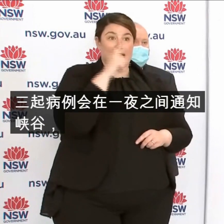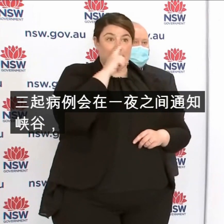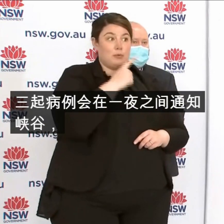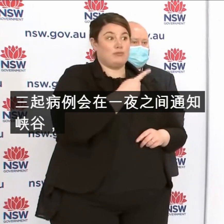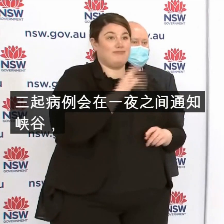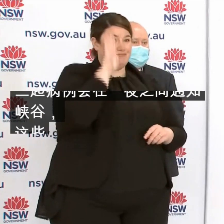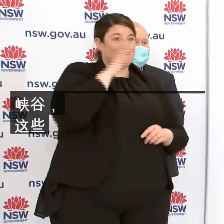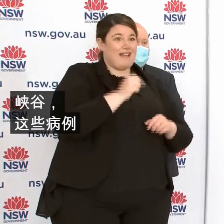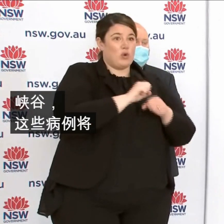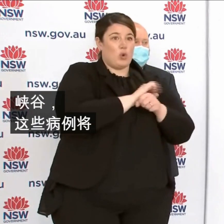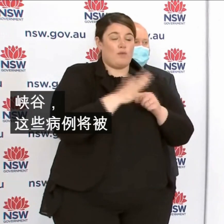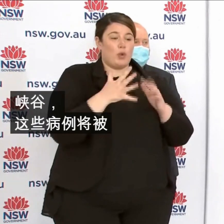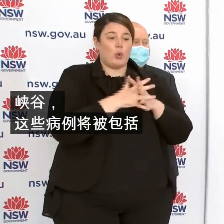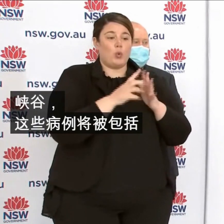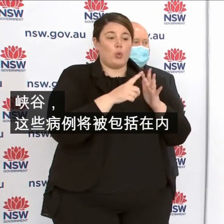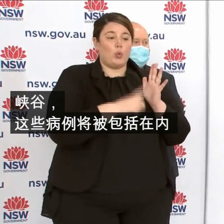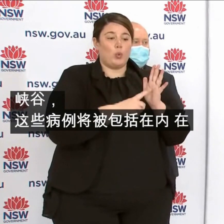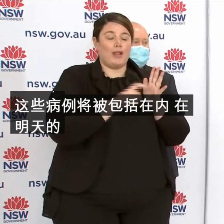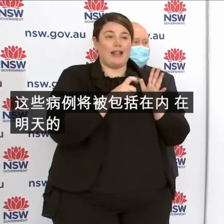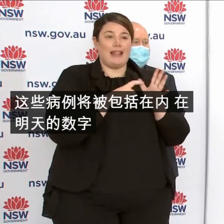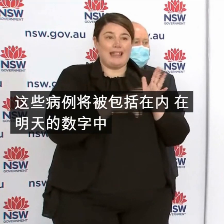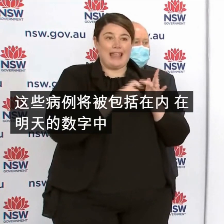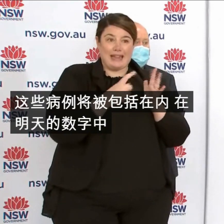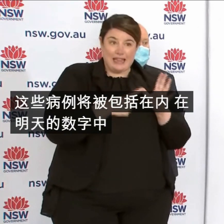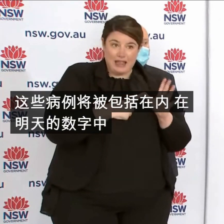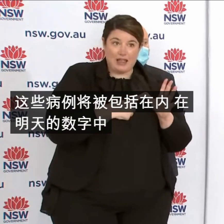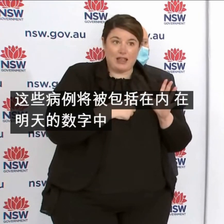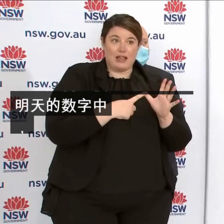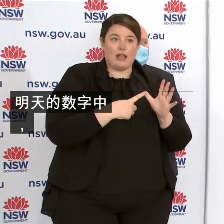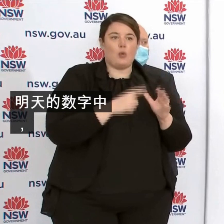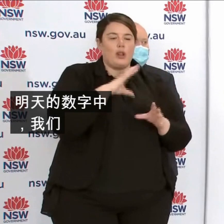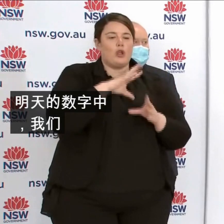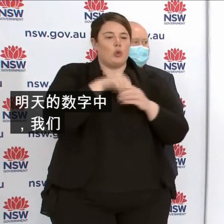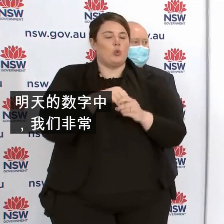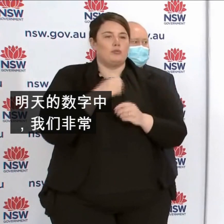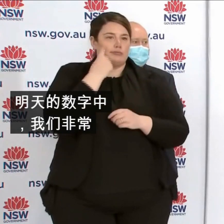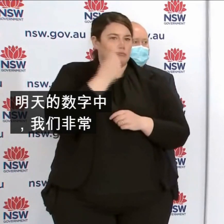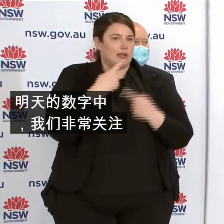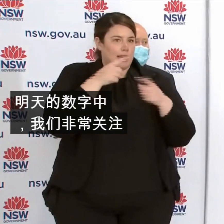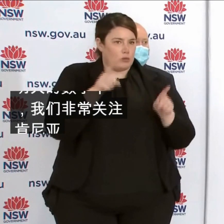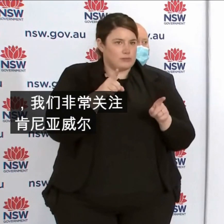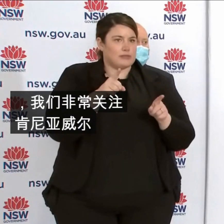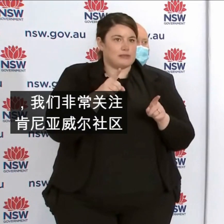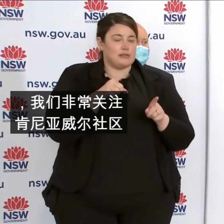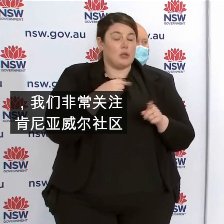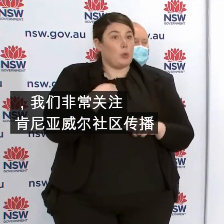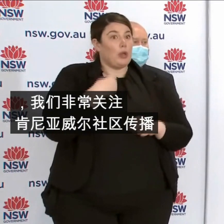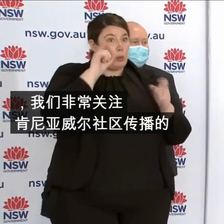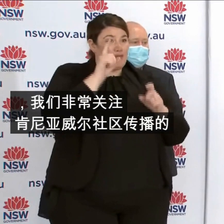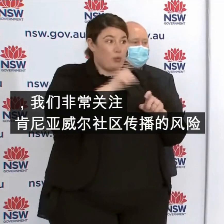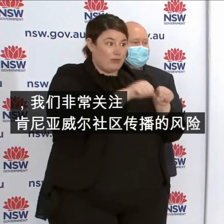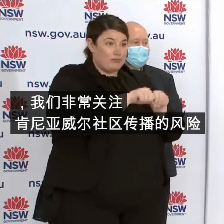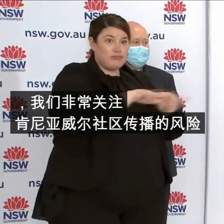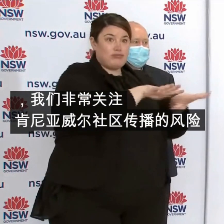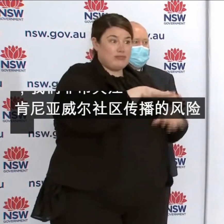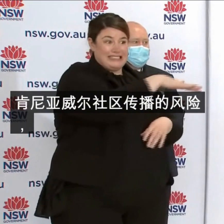Wilcannia. Those cases are going to be included in tomorrow's numbers. And we are very concerned about the risk of community transmission